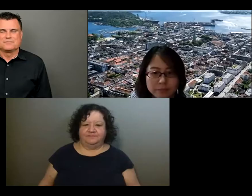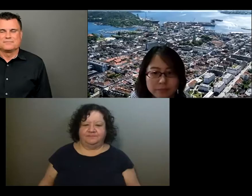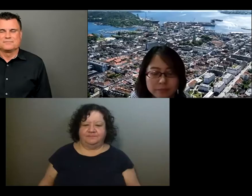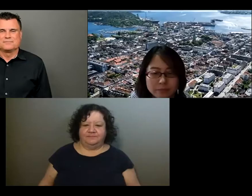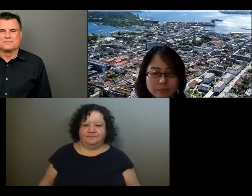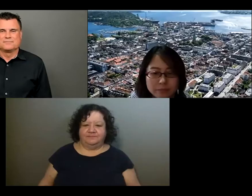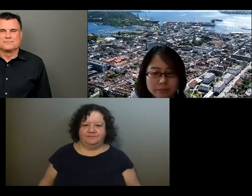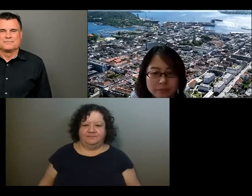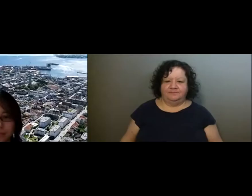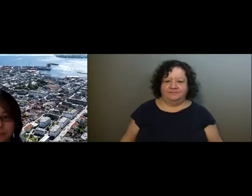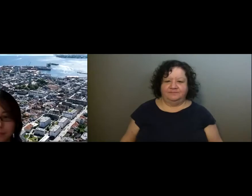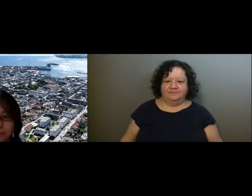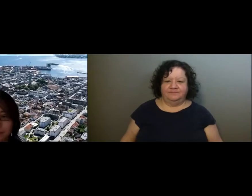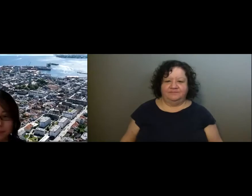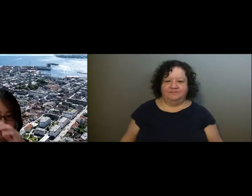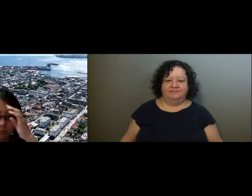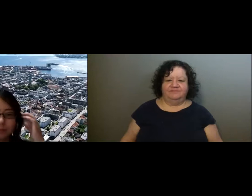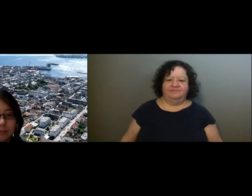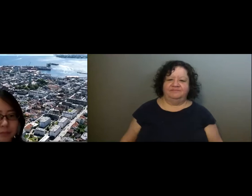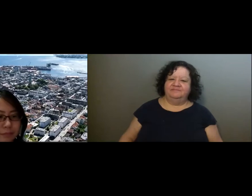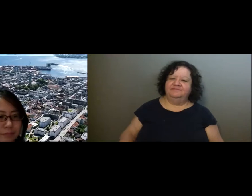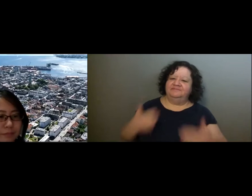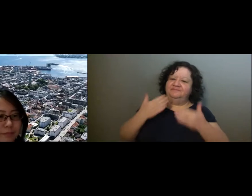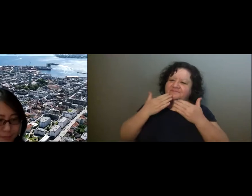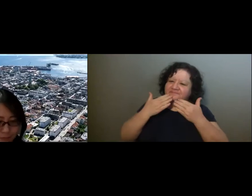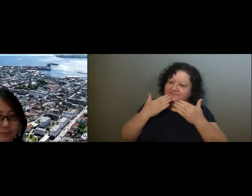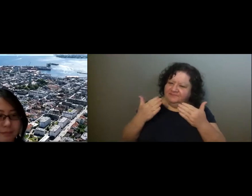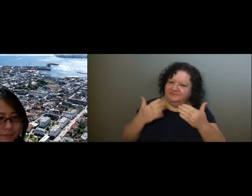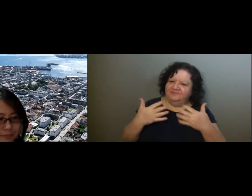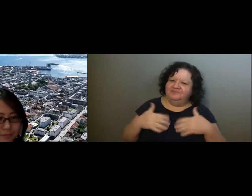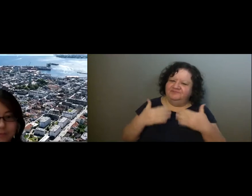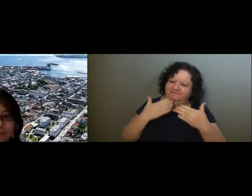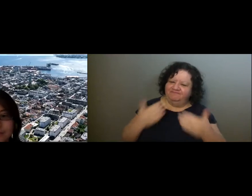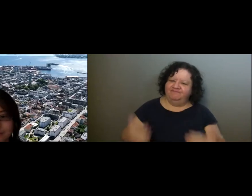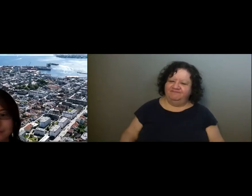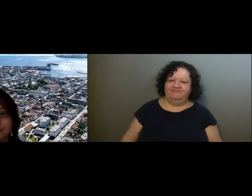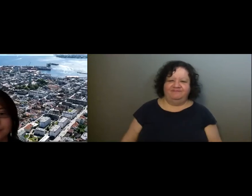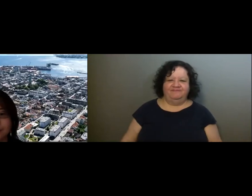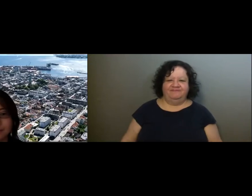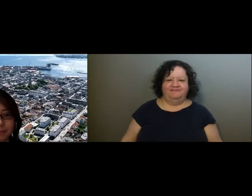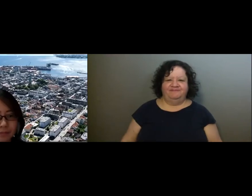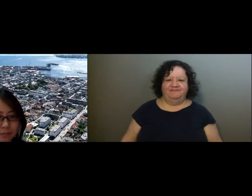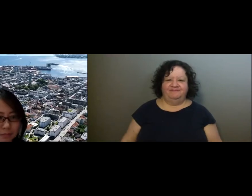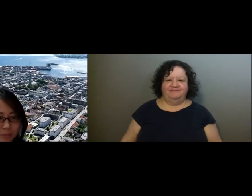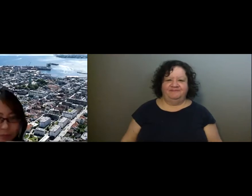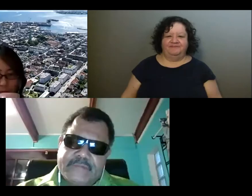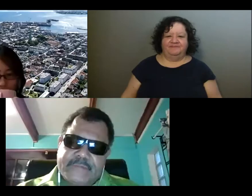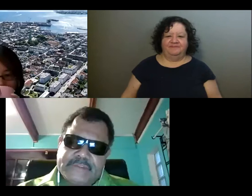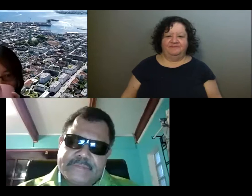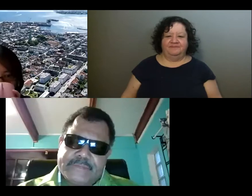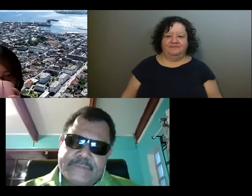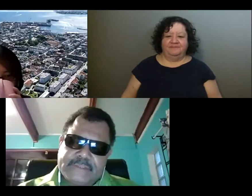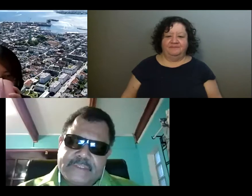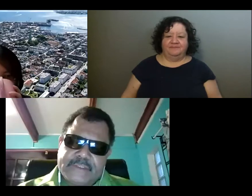Thank you very much, Miyako-san. Ladies and gentlemen,